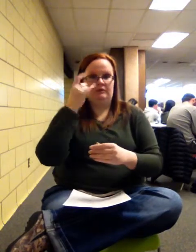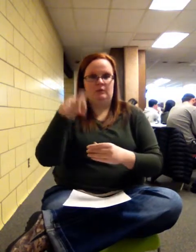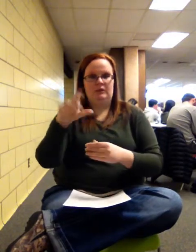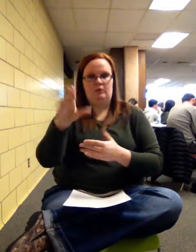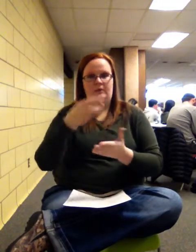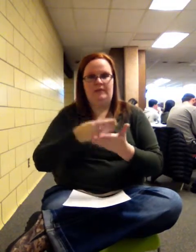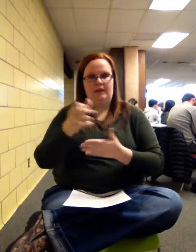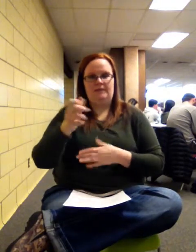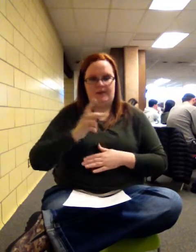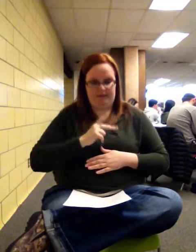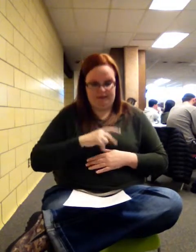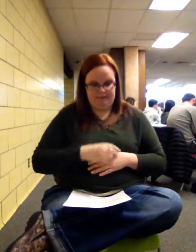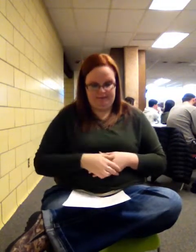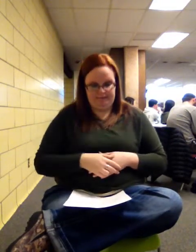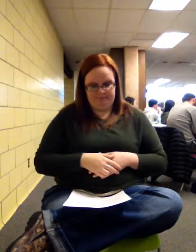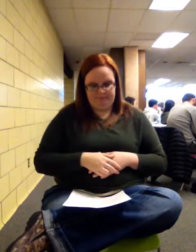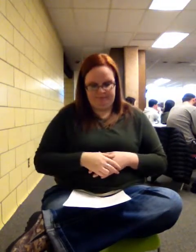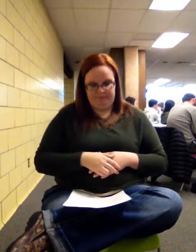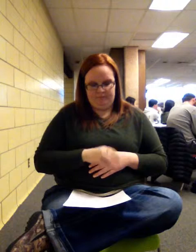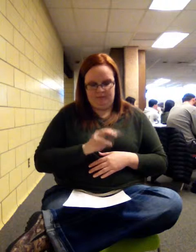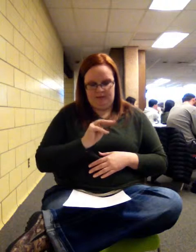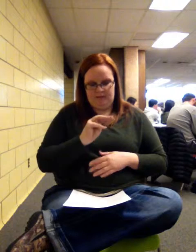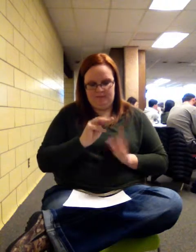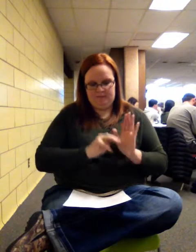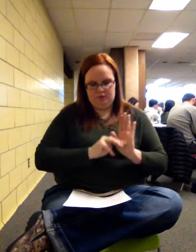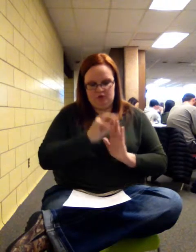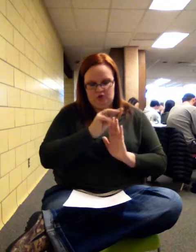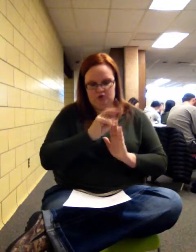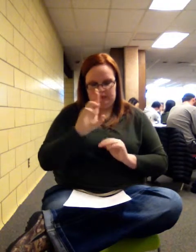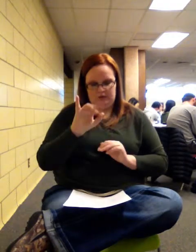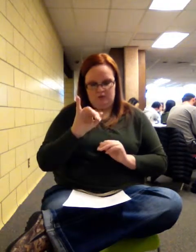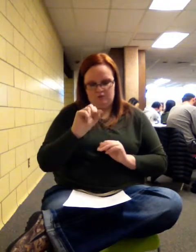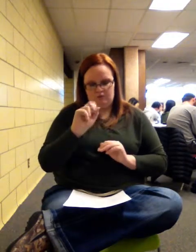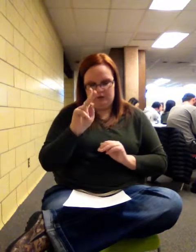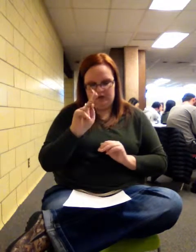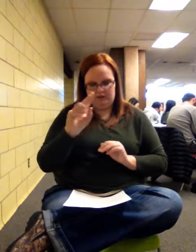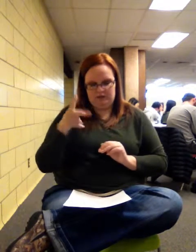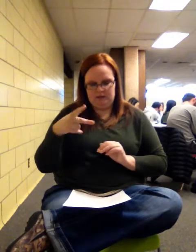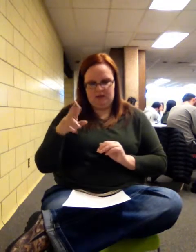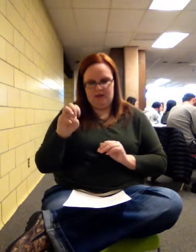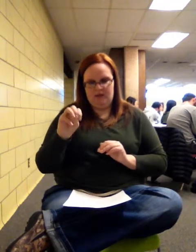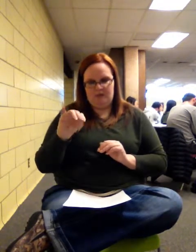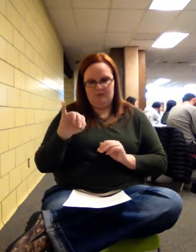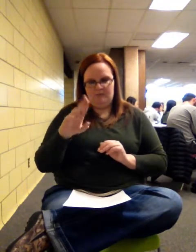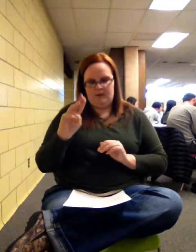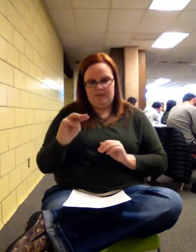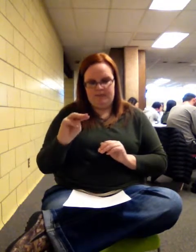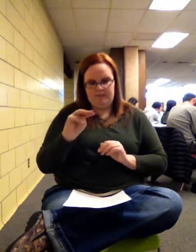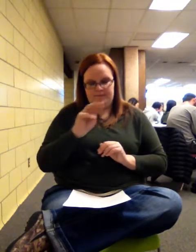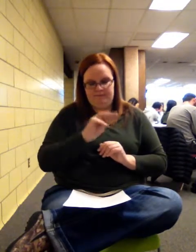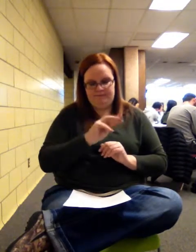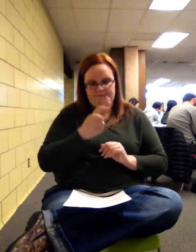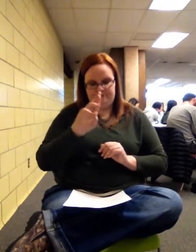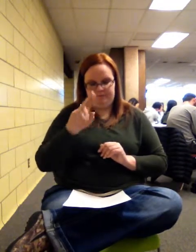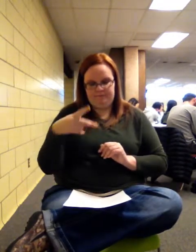Maturity risk premium is going to be applicable to both the Treasury security and